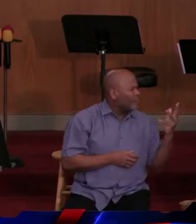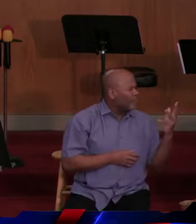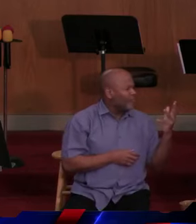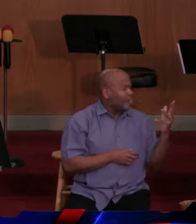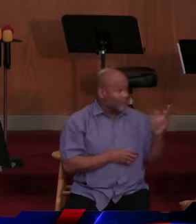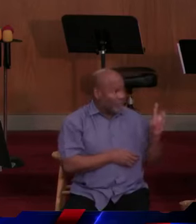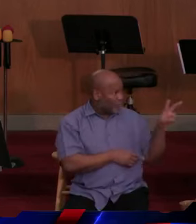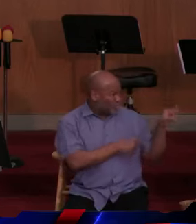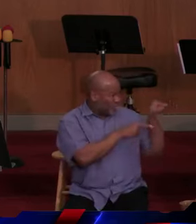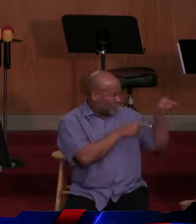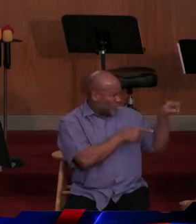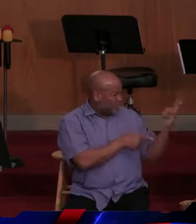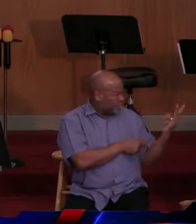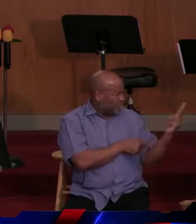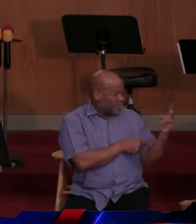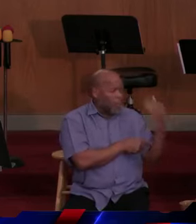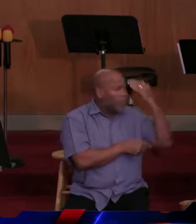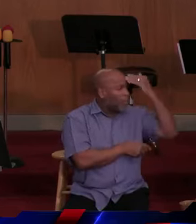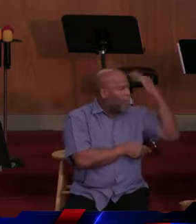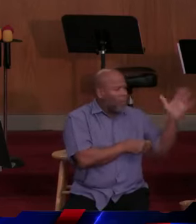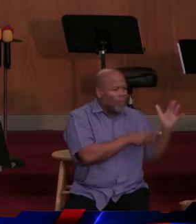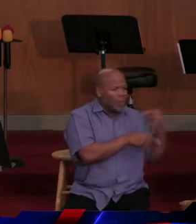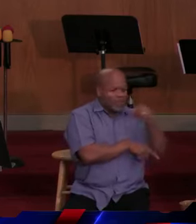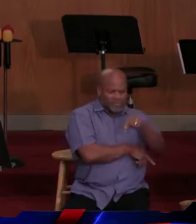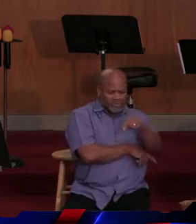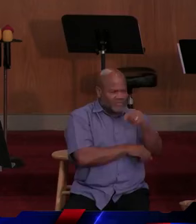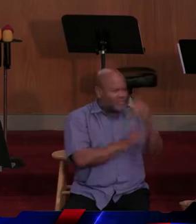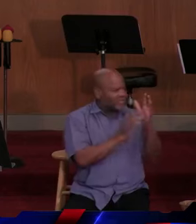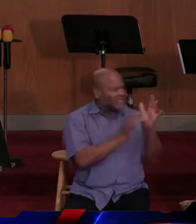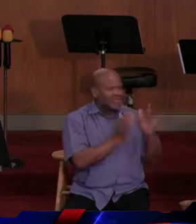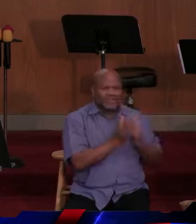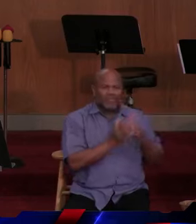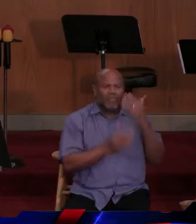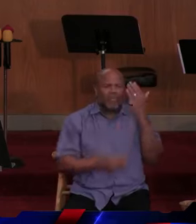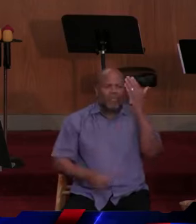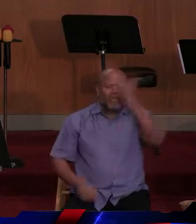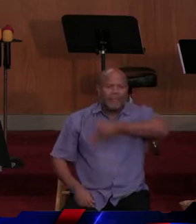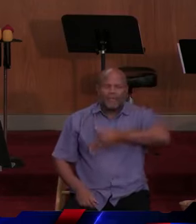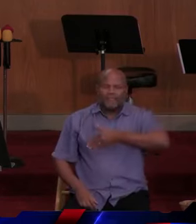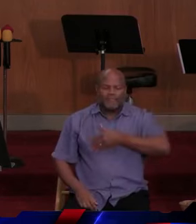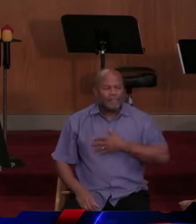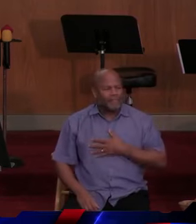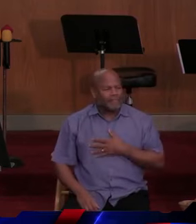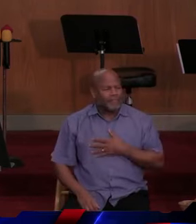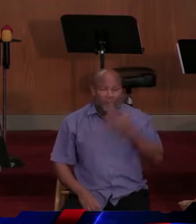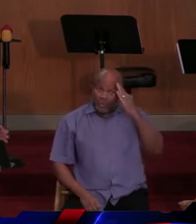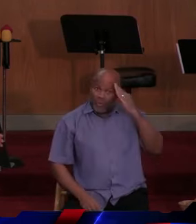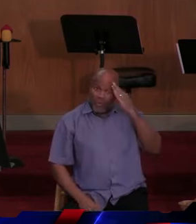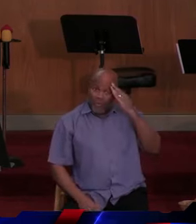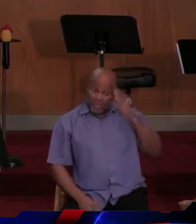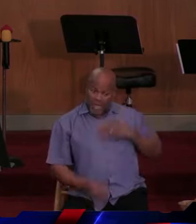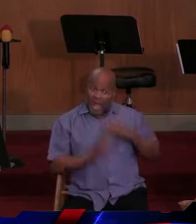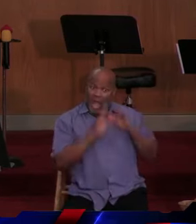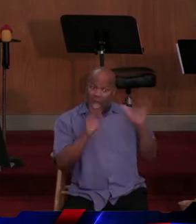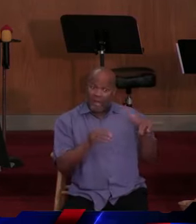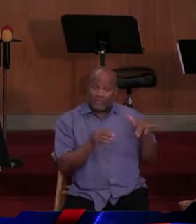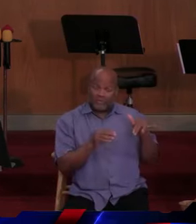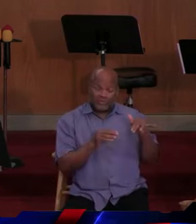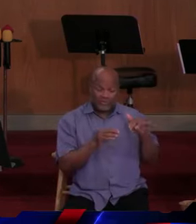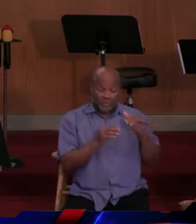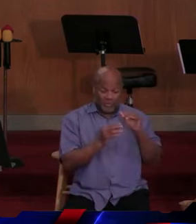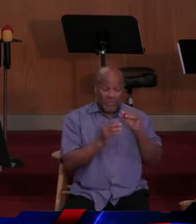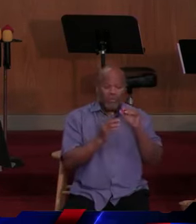was him. You know, at my house, when it comes to popular music, there